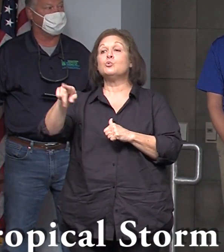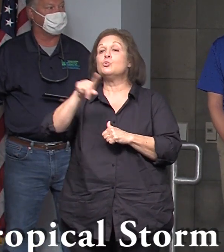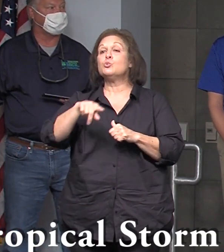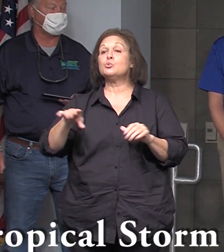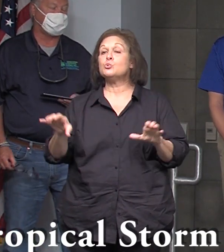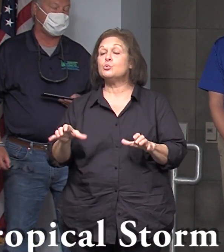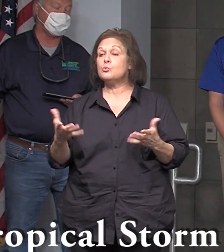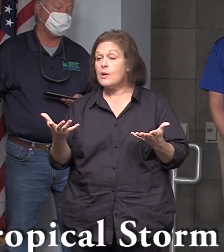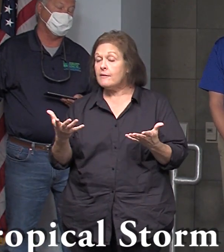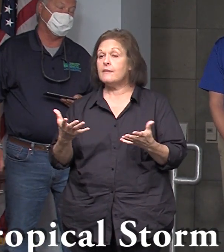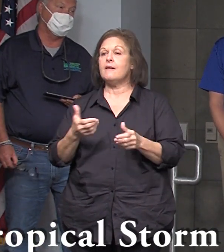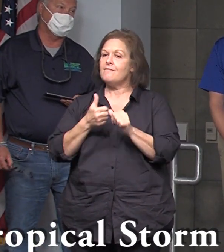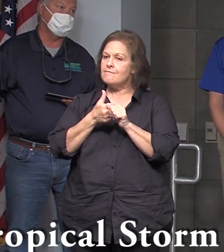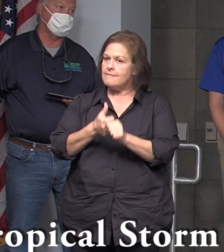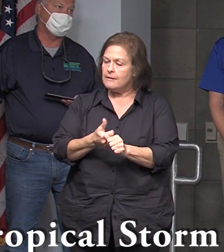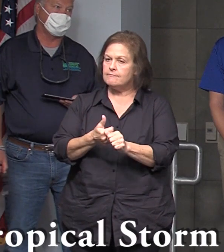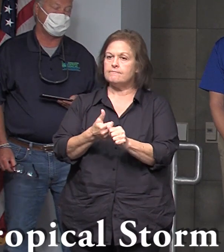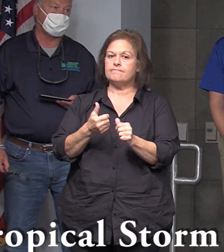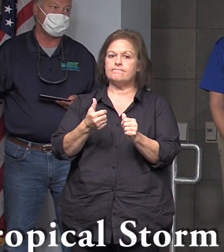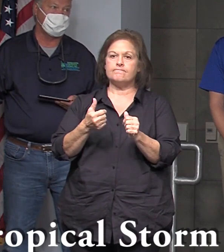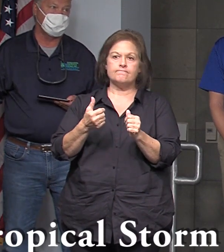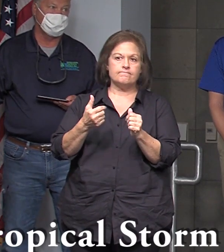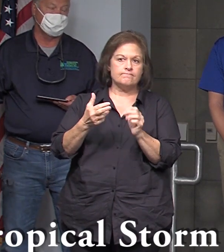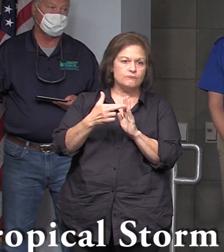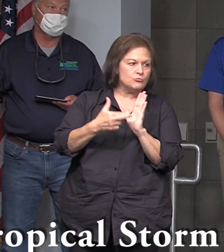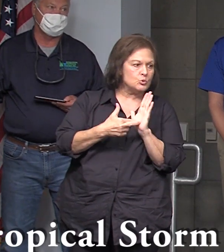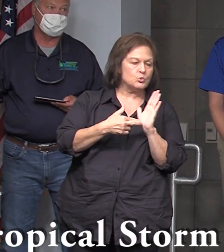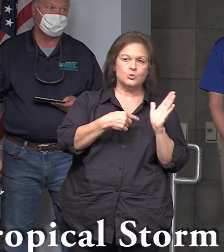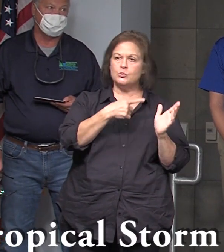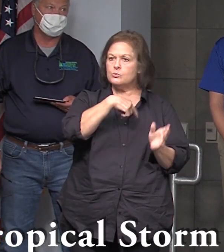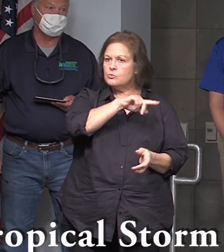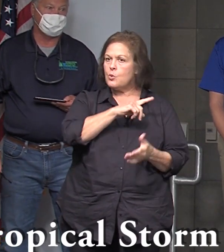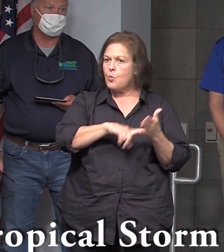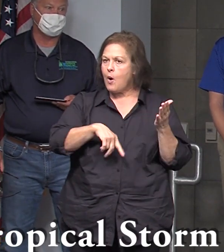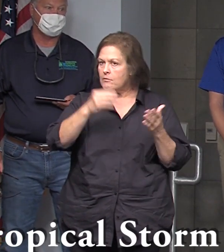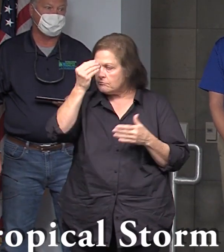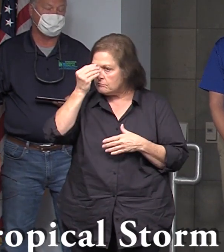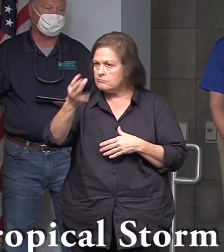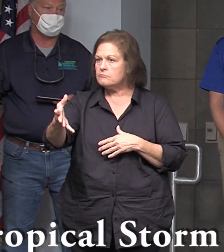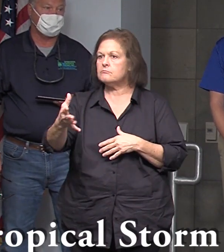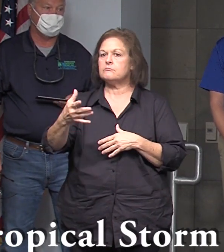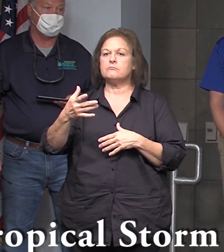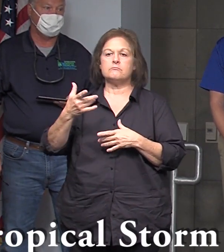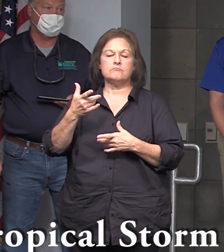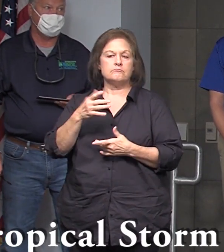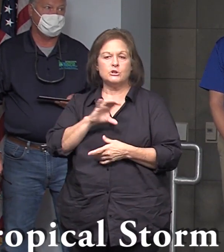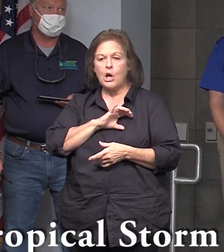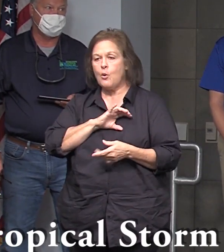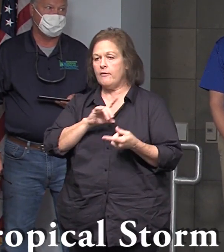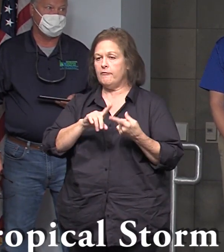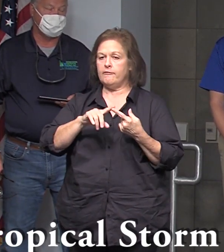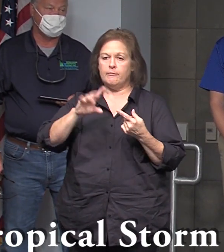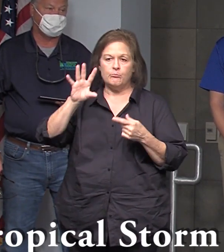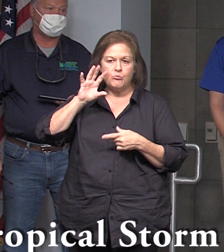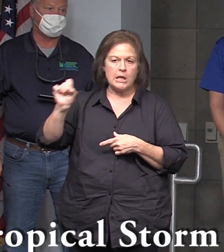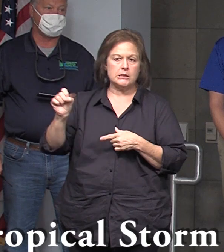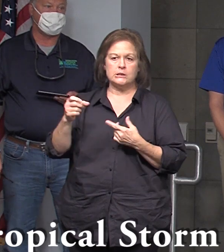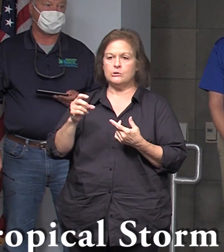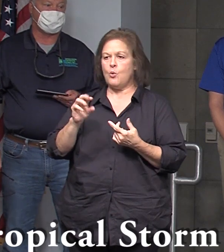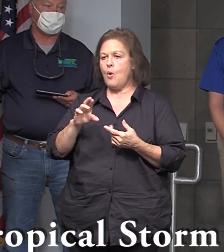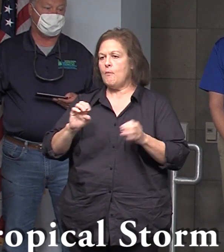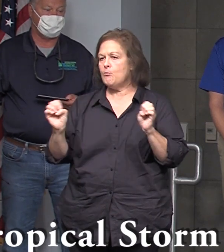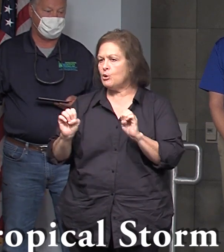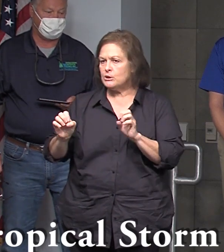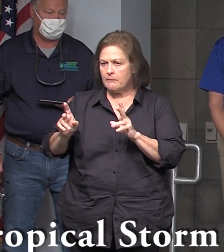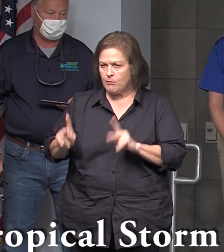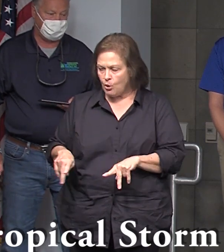yourself is to follow the instructions of your local officials, whether they be your parish presidents or your sheriffs or your local emergency